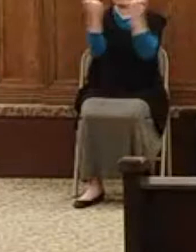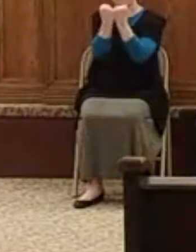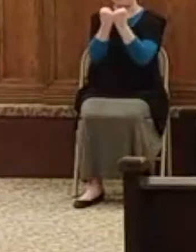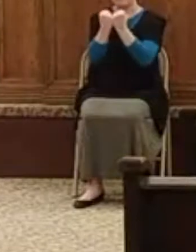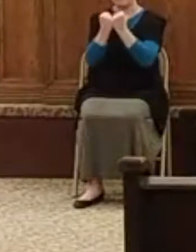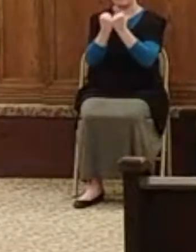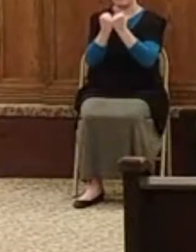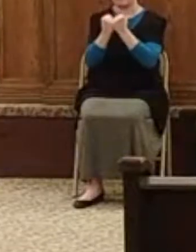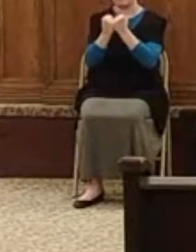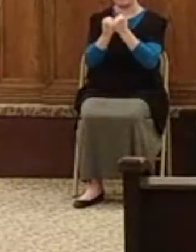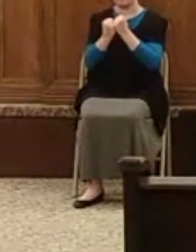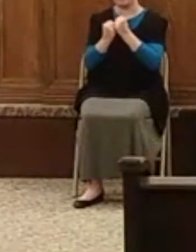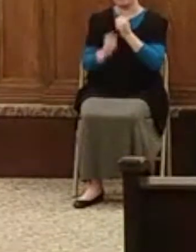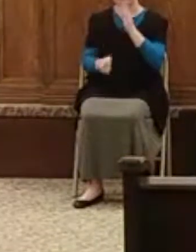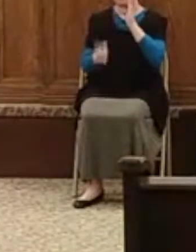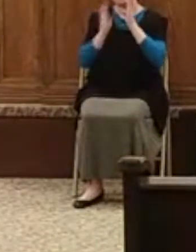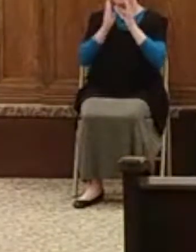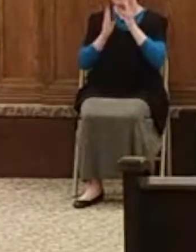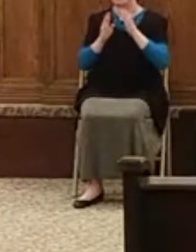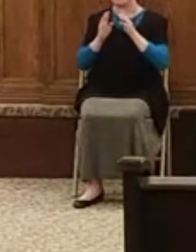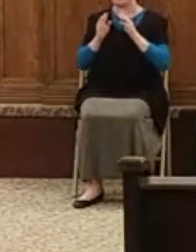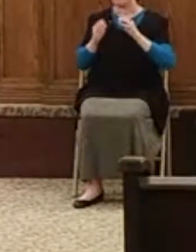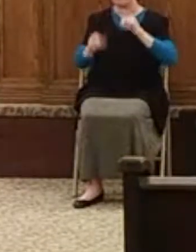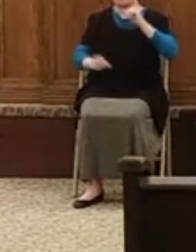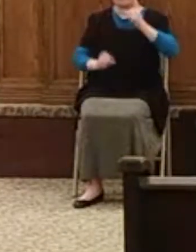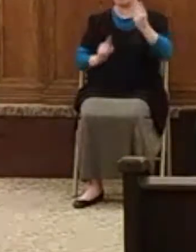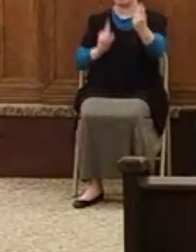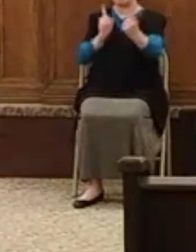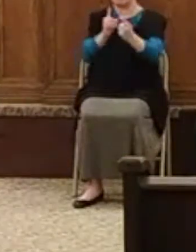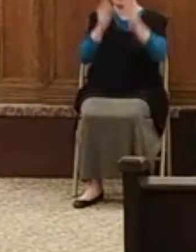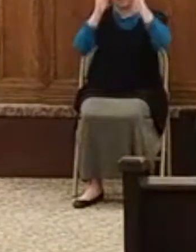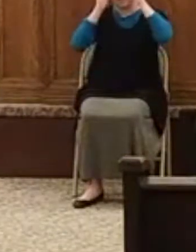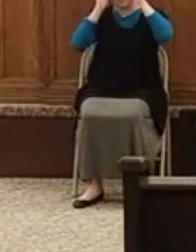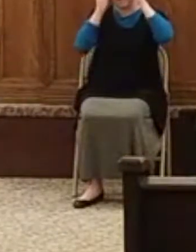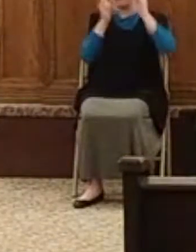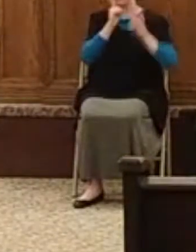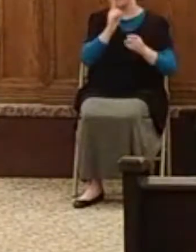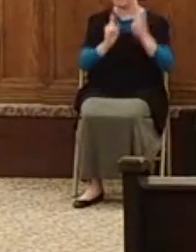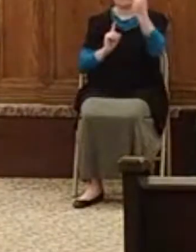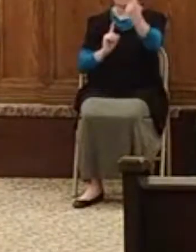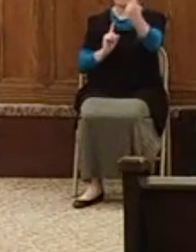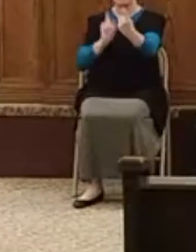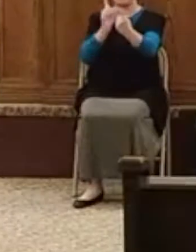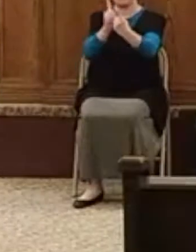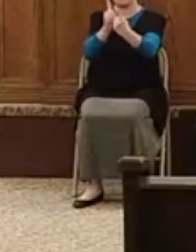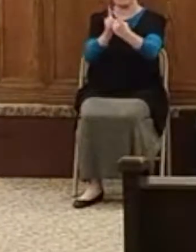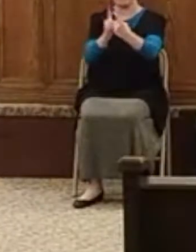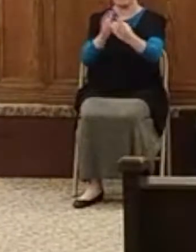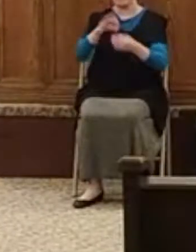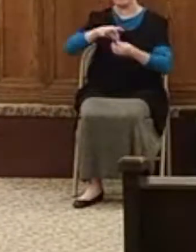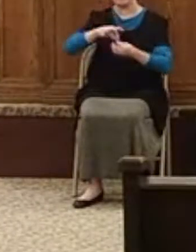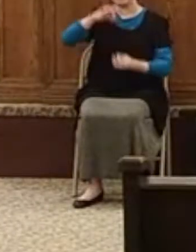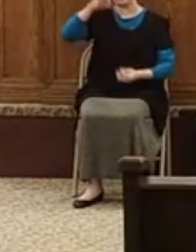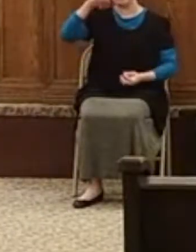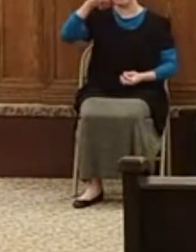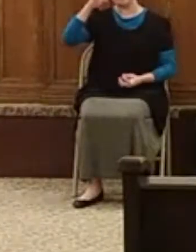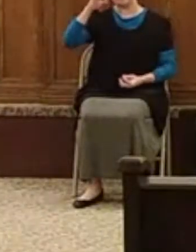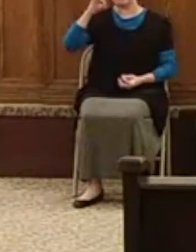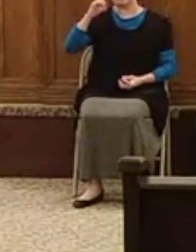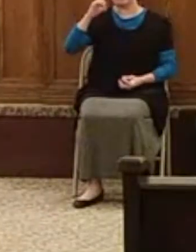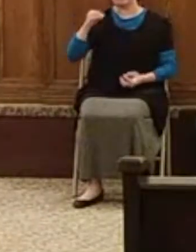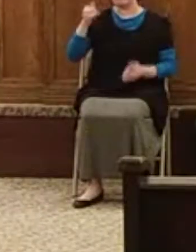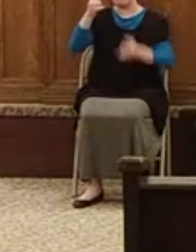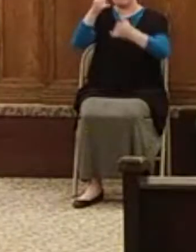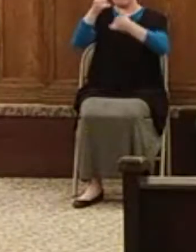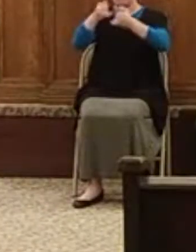society interact and treat one another. Right. In reality, we have come face to face with the spirit of